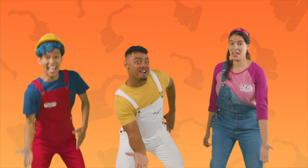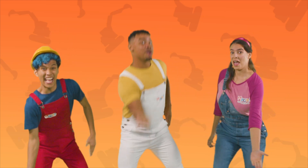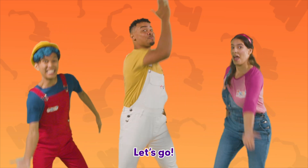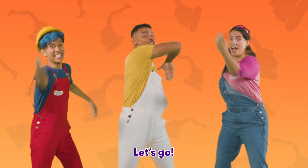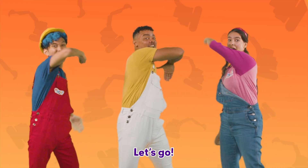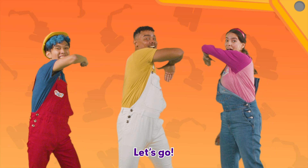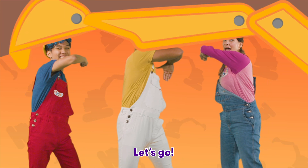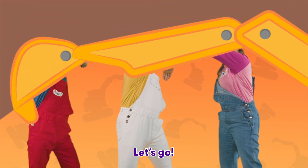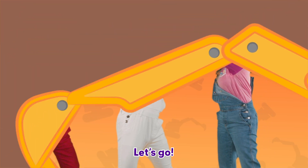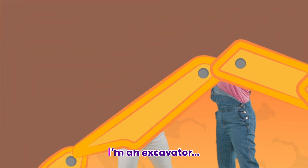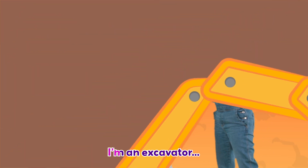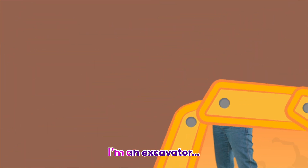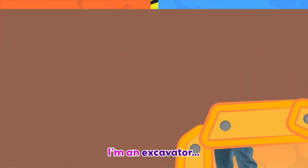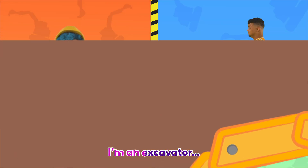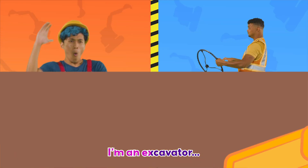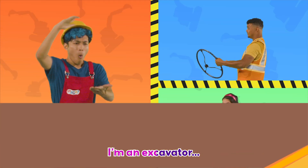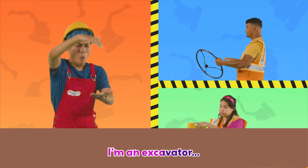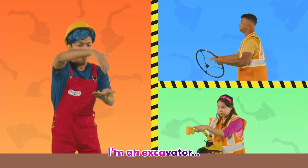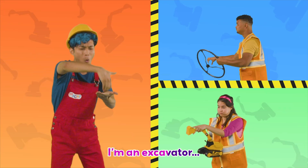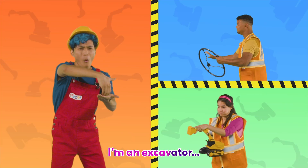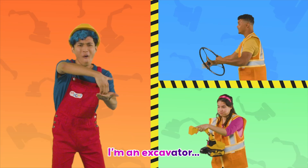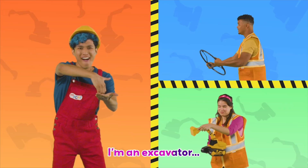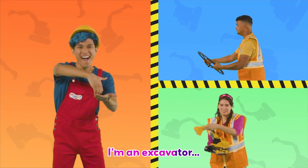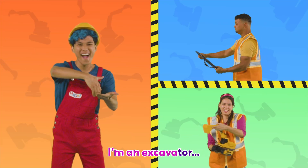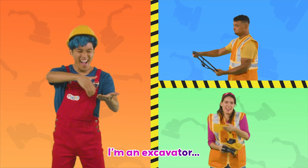Let's go! I'm an excavator.